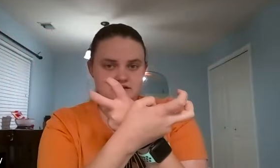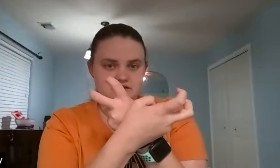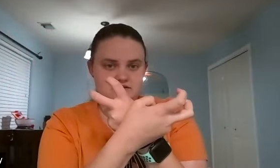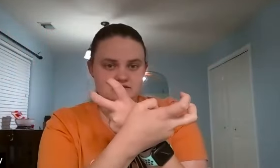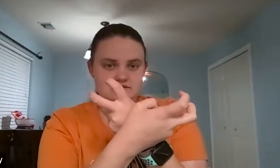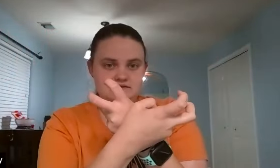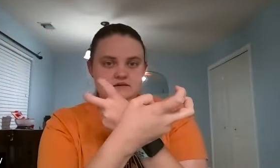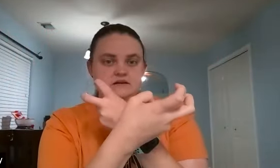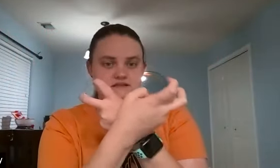skeleton.